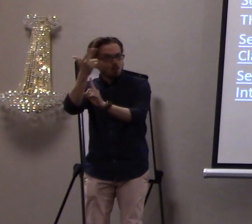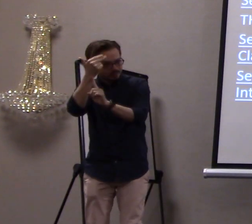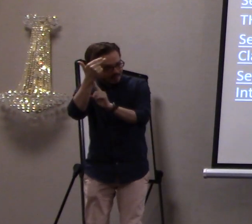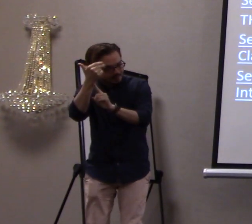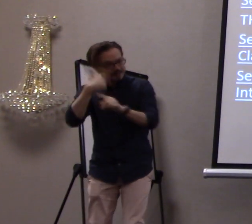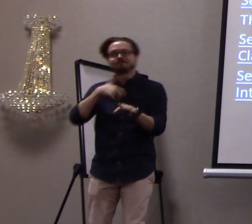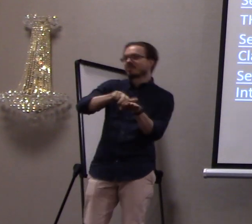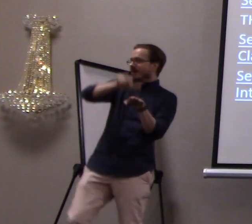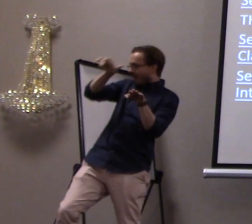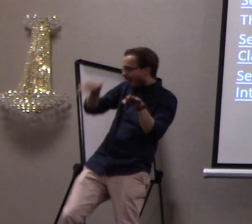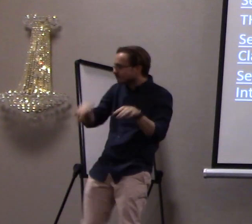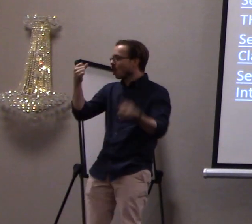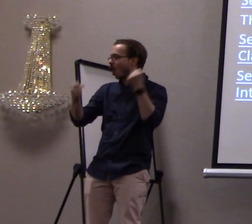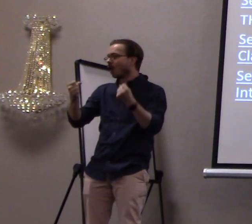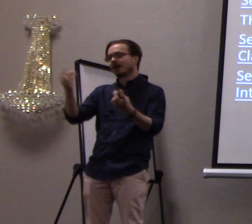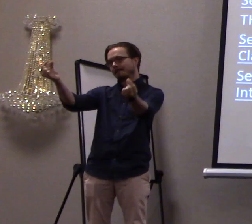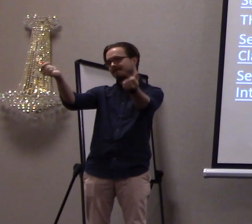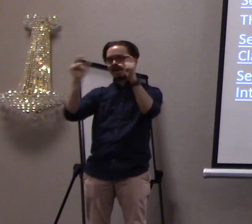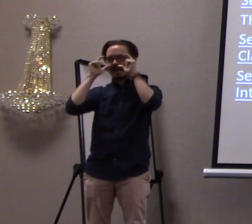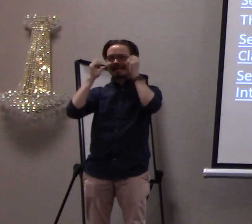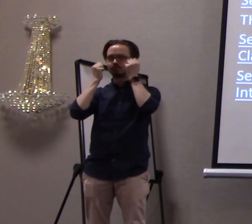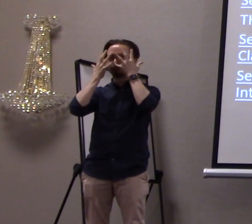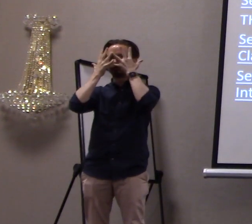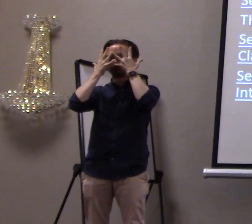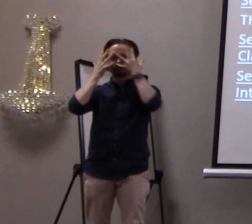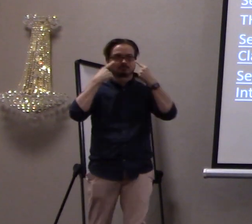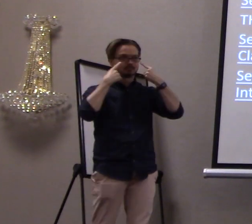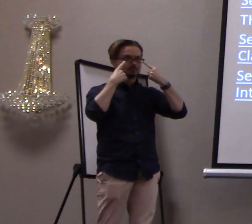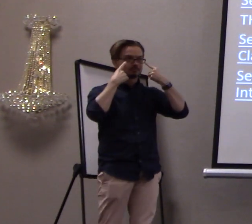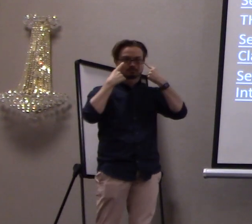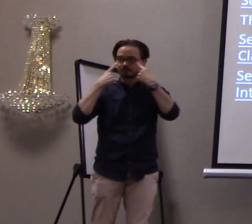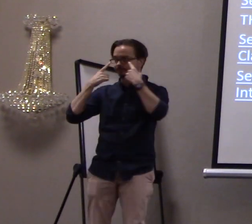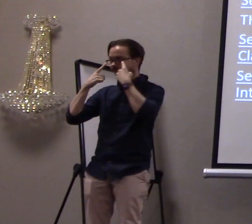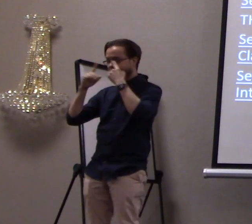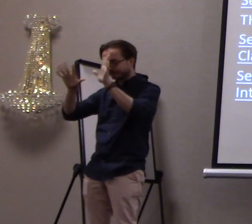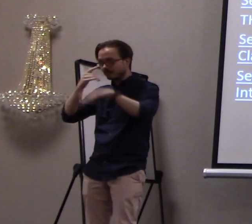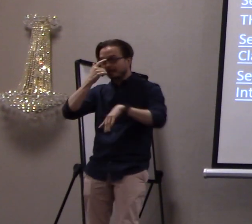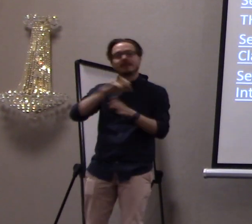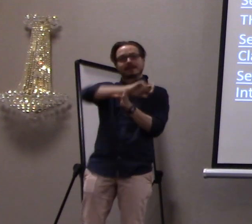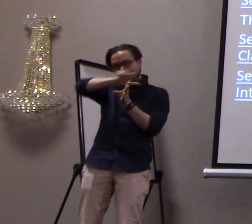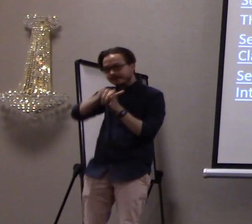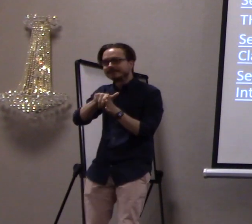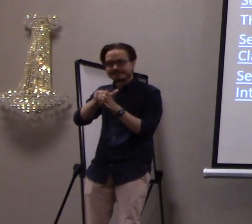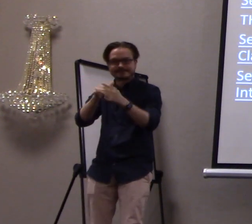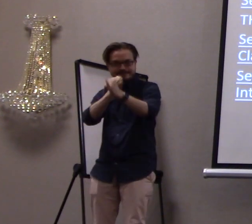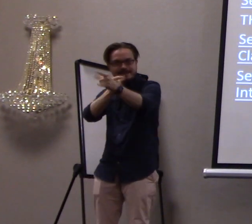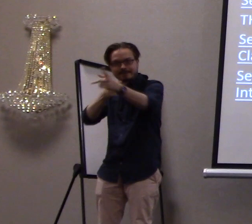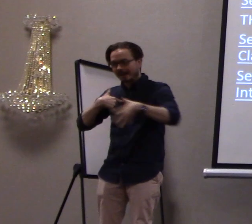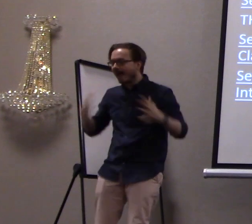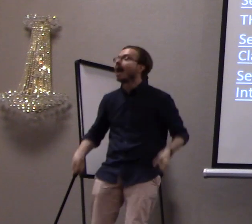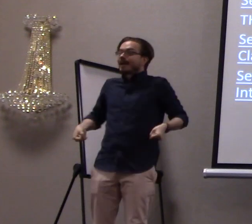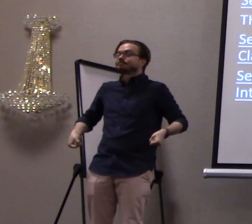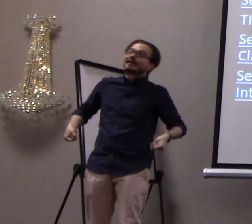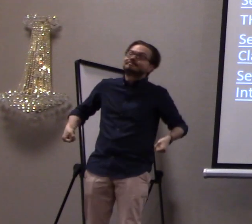today I got here at the hotel and I got out of the car and immediately my glasses got foggy. Get